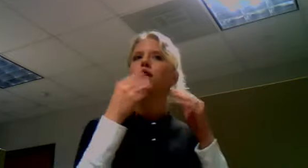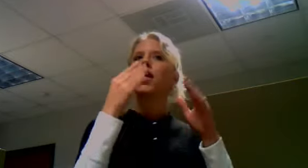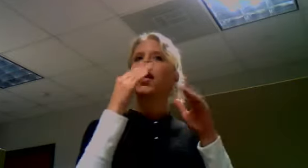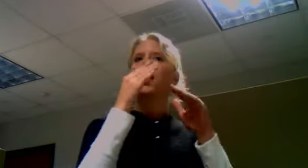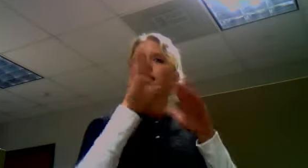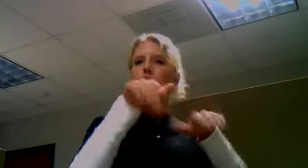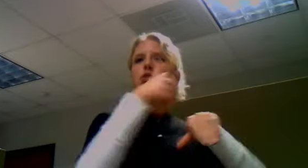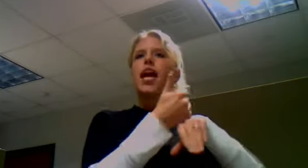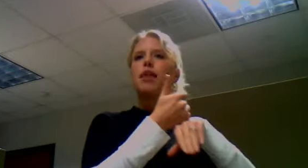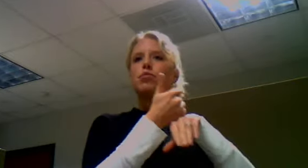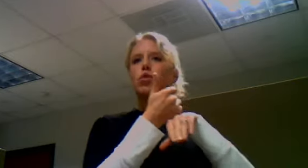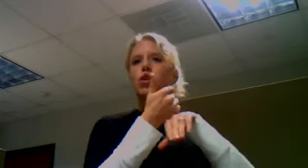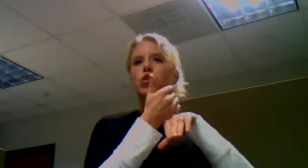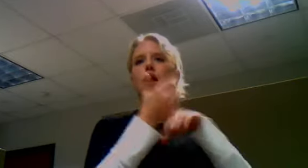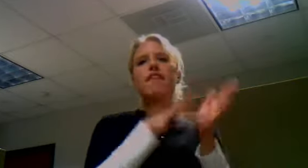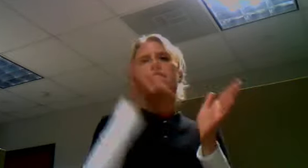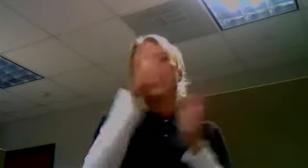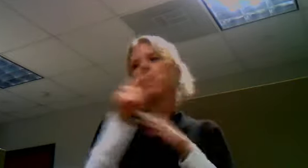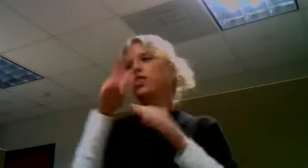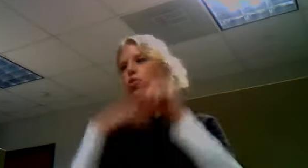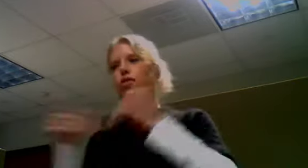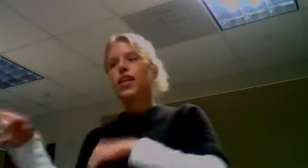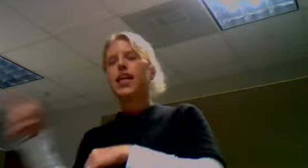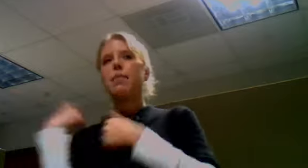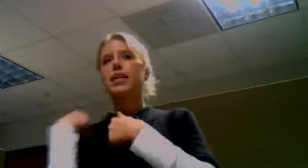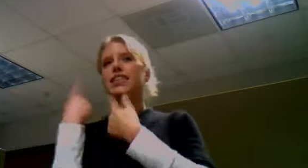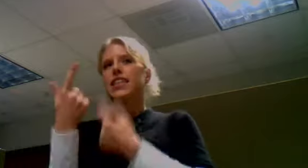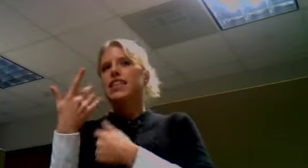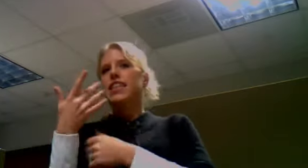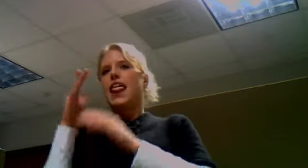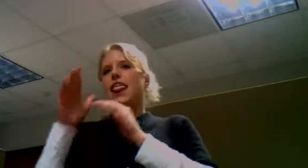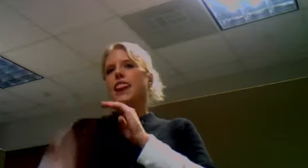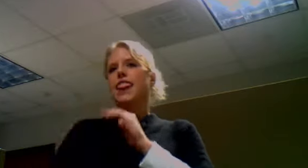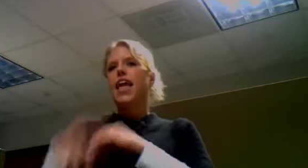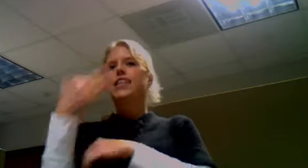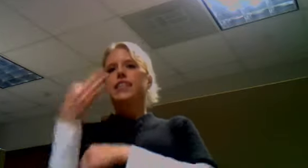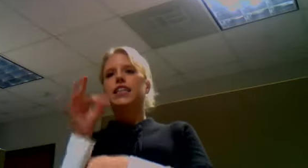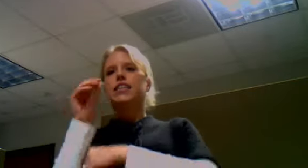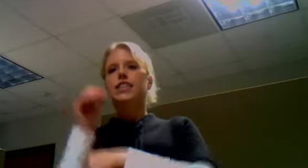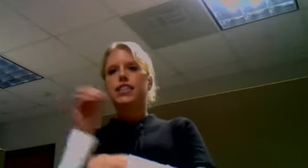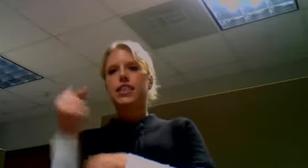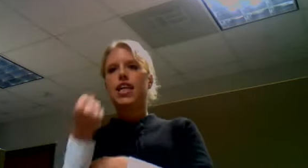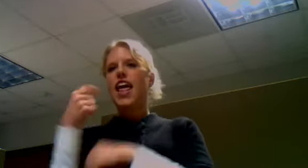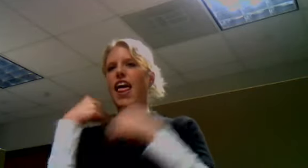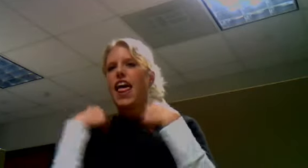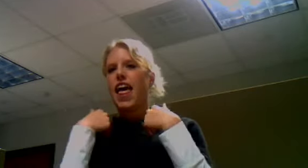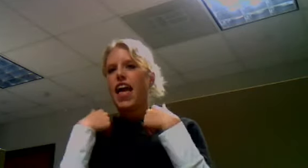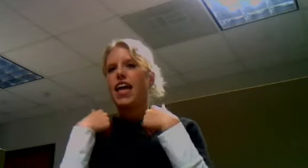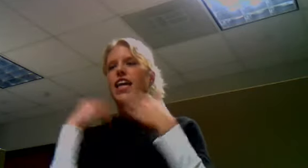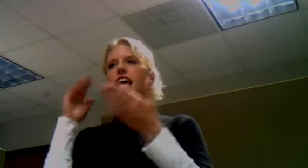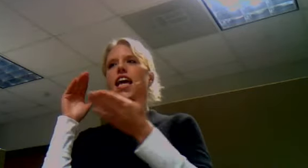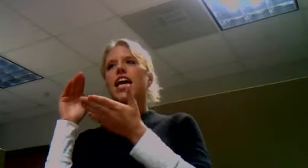years, until the late 1990s, China had an infrastructure disadvantage vis-a-vis India. In